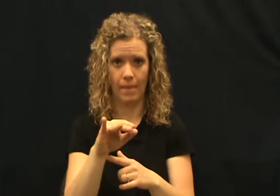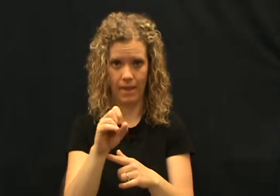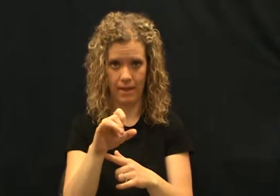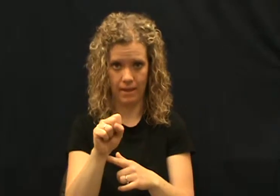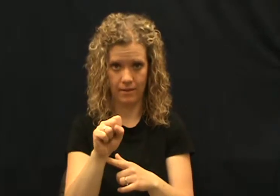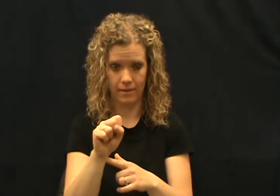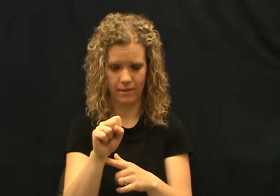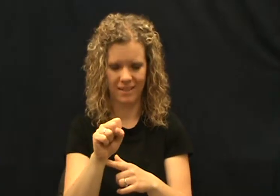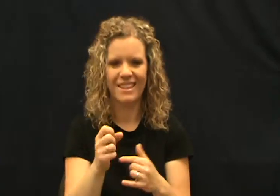has